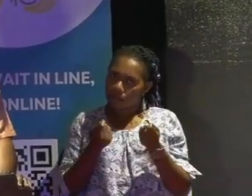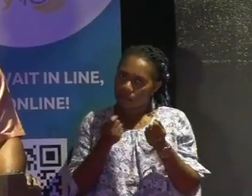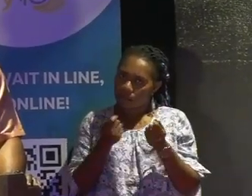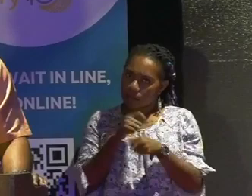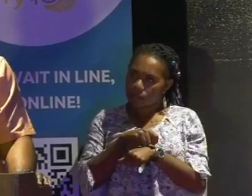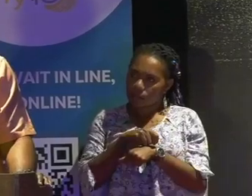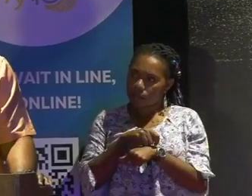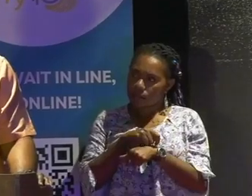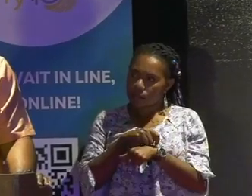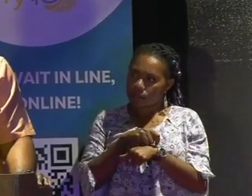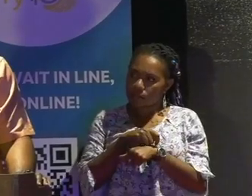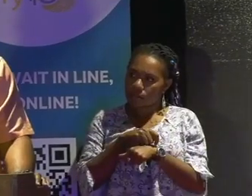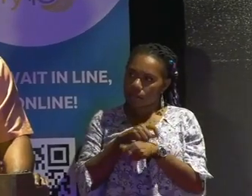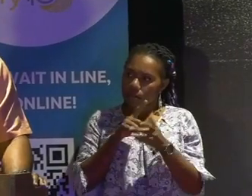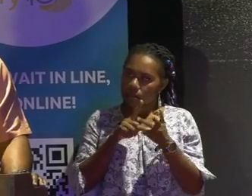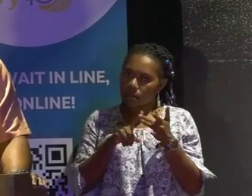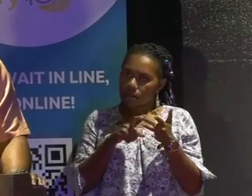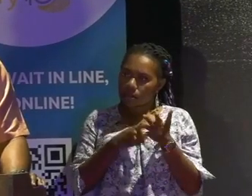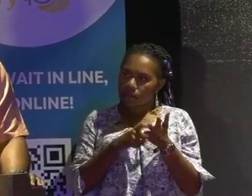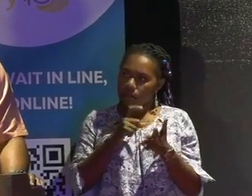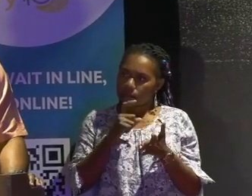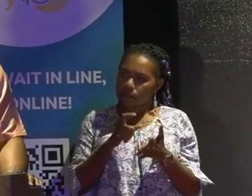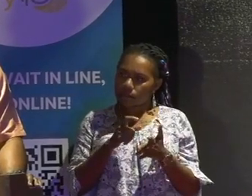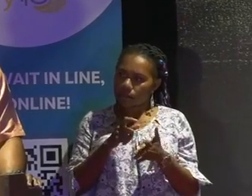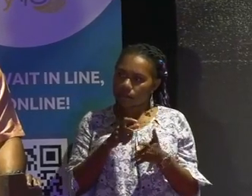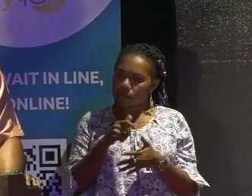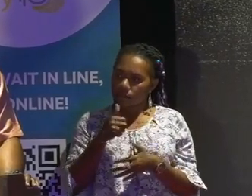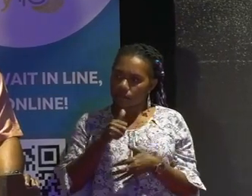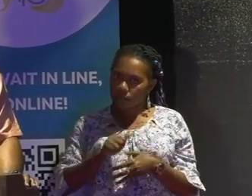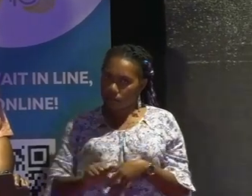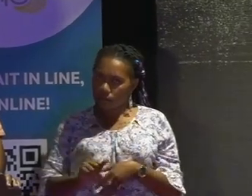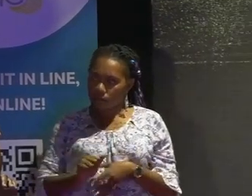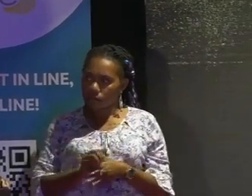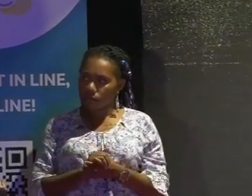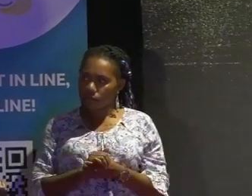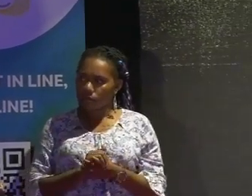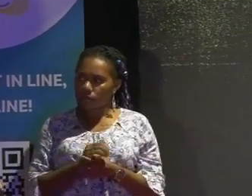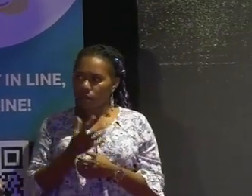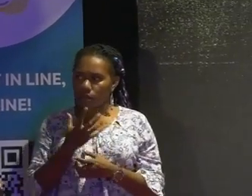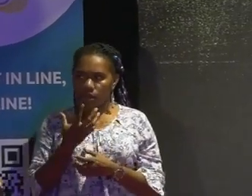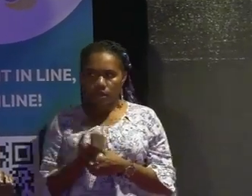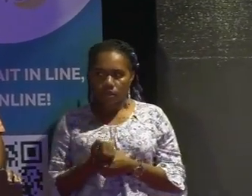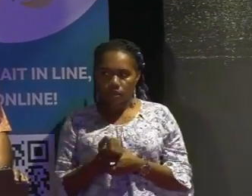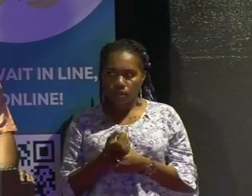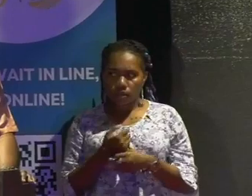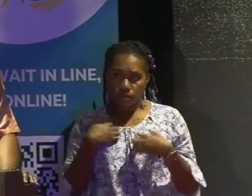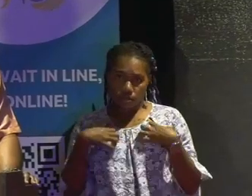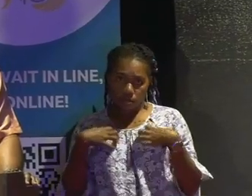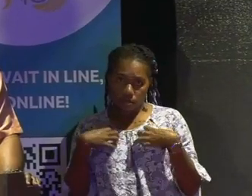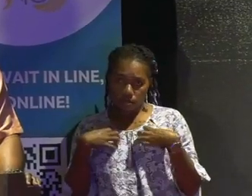using, that is affecting the take home pay for